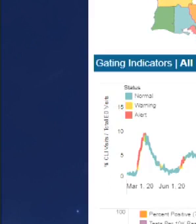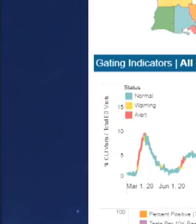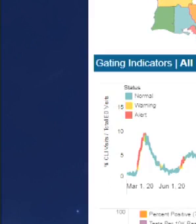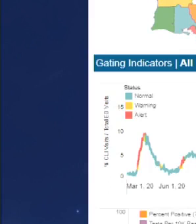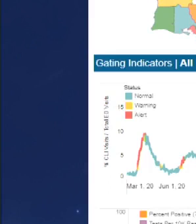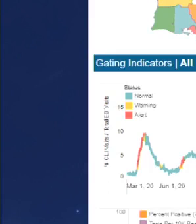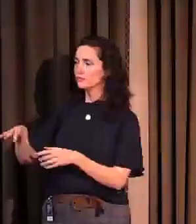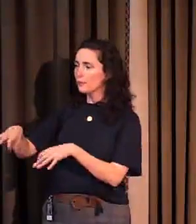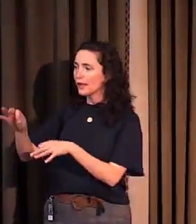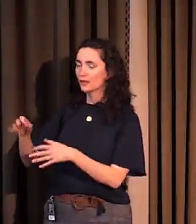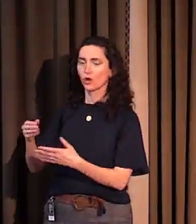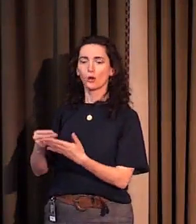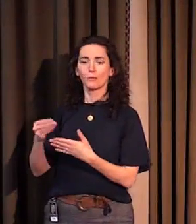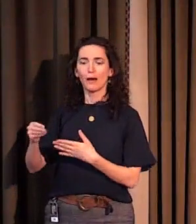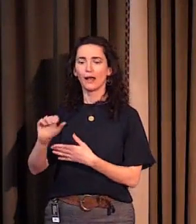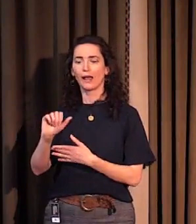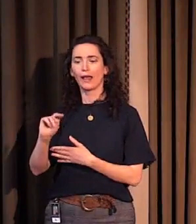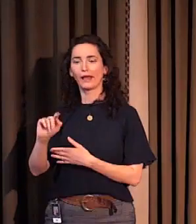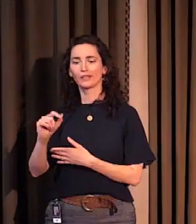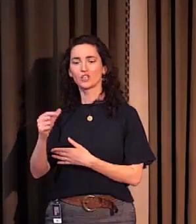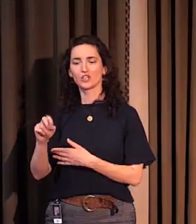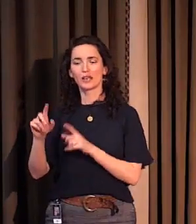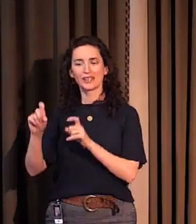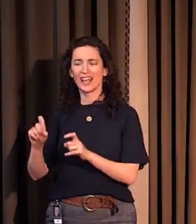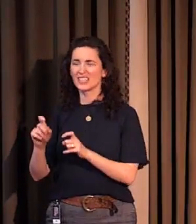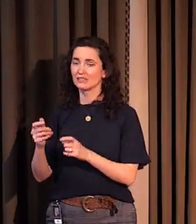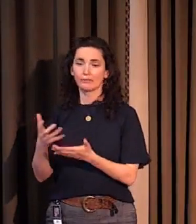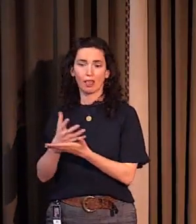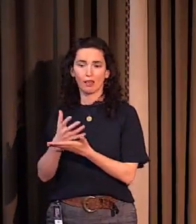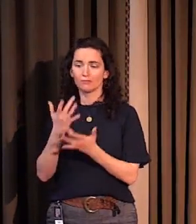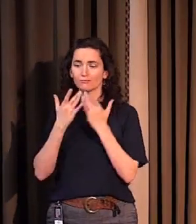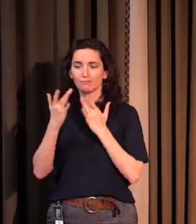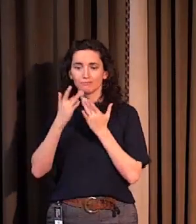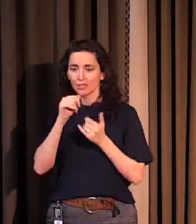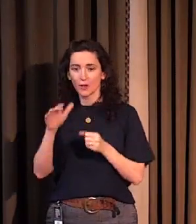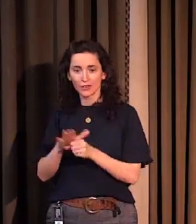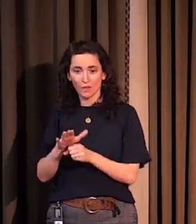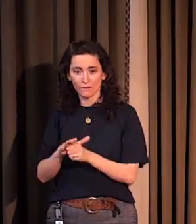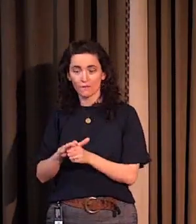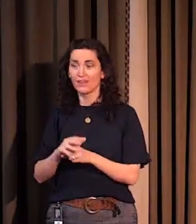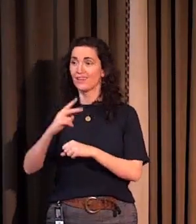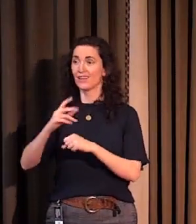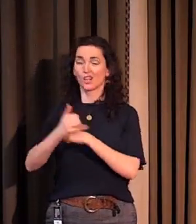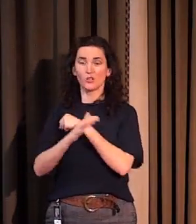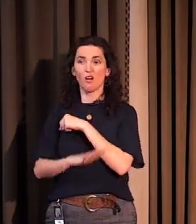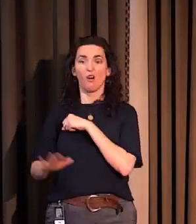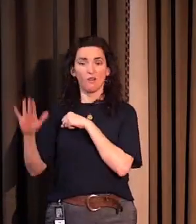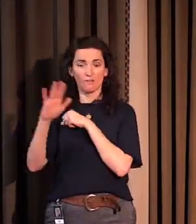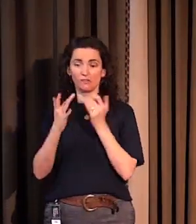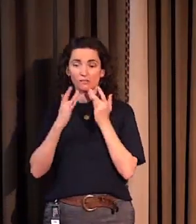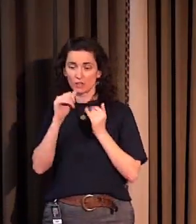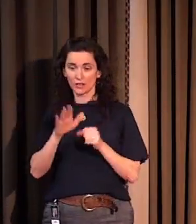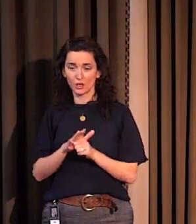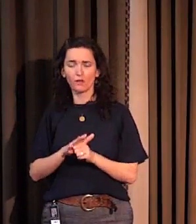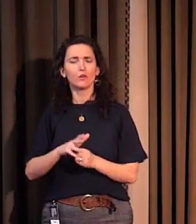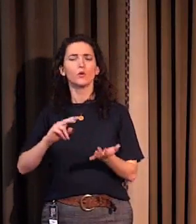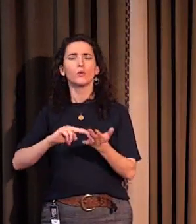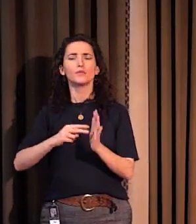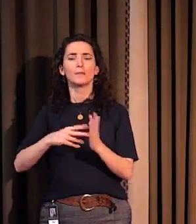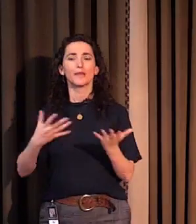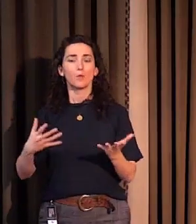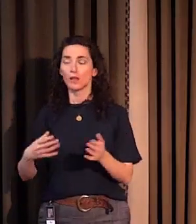take-home antigen tests. There's a national shortage of antigen tests. And when I say shortage, I just mean that the supply doesn't